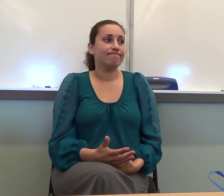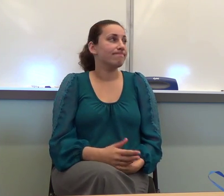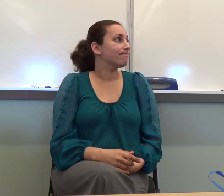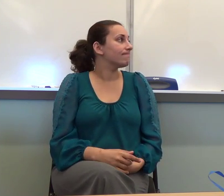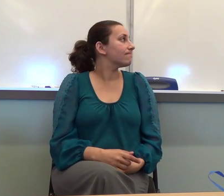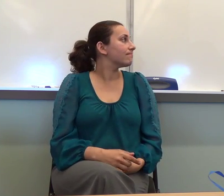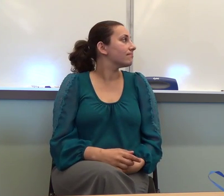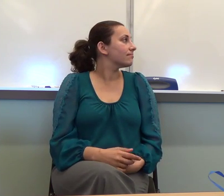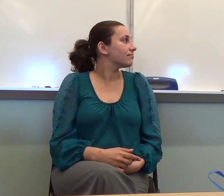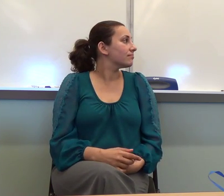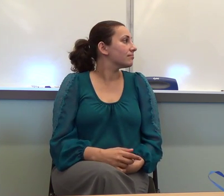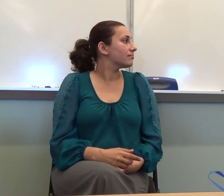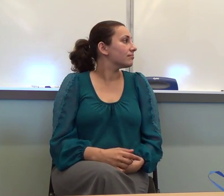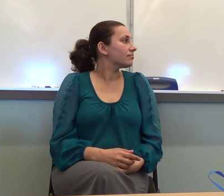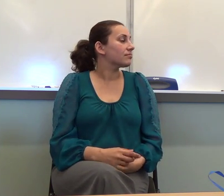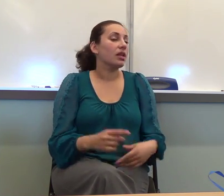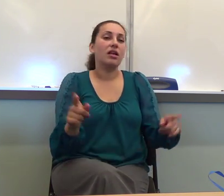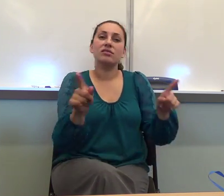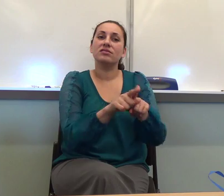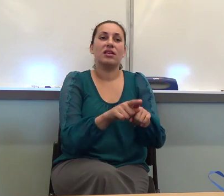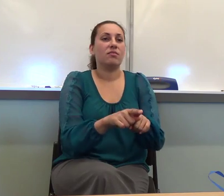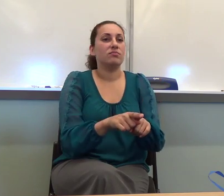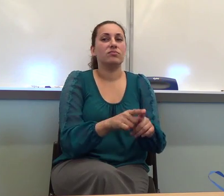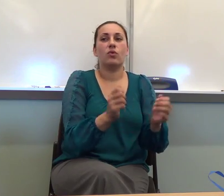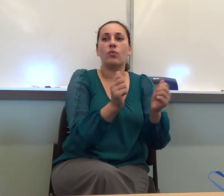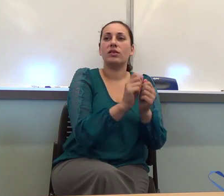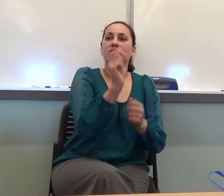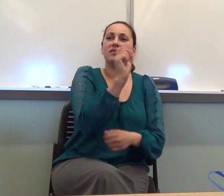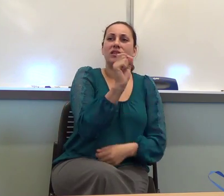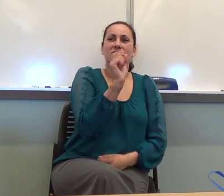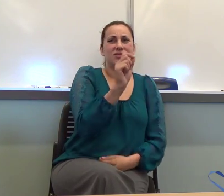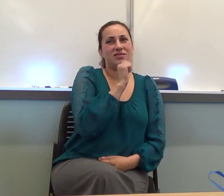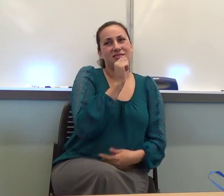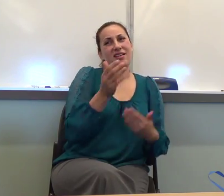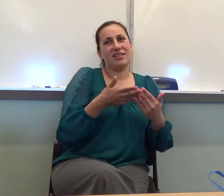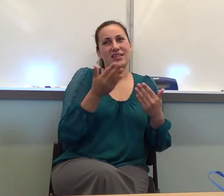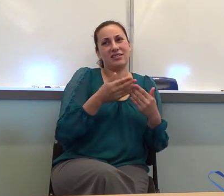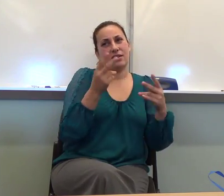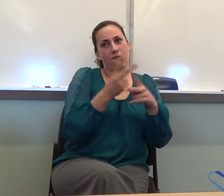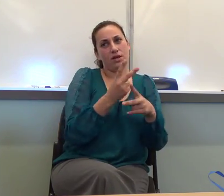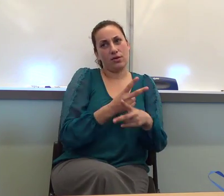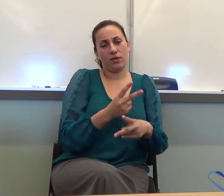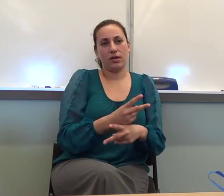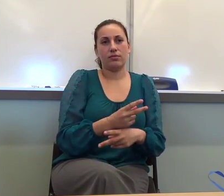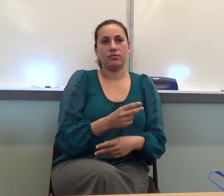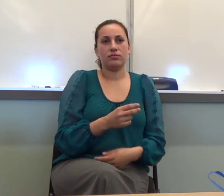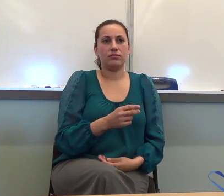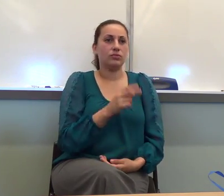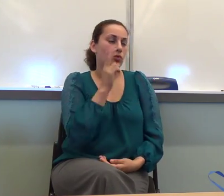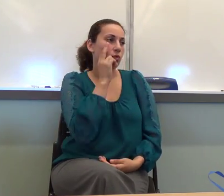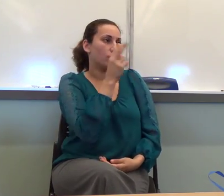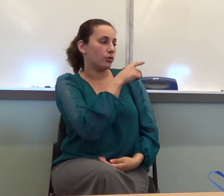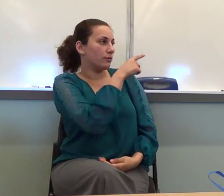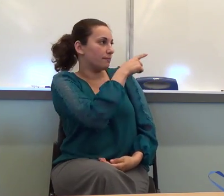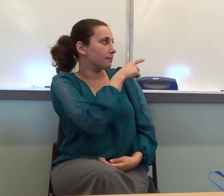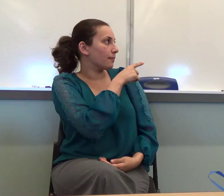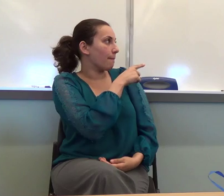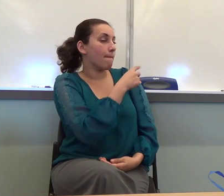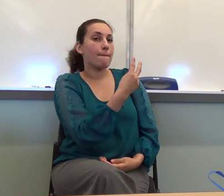Same thing with decimals. Not so easy to see. We'll look at this one. 2.7 is